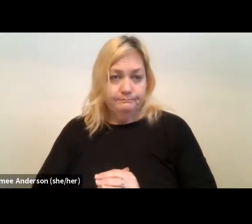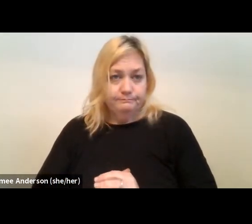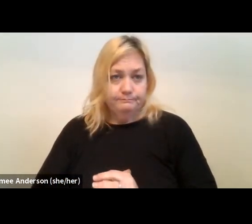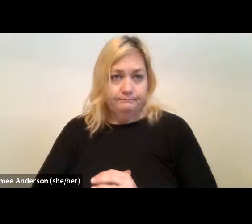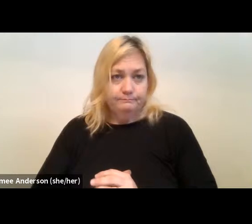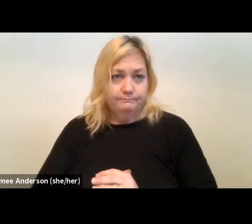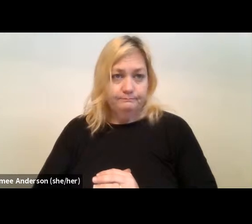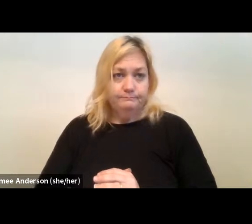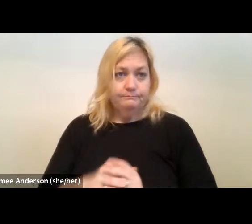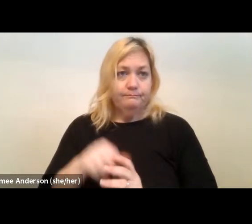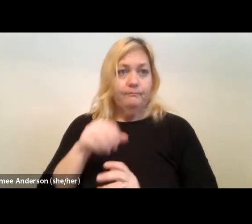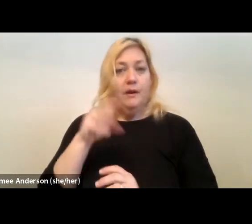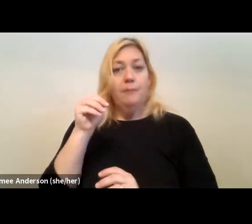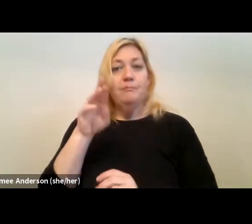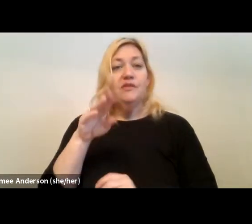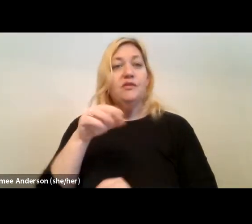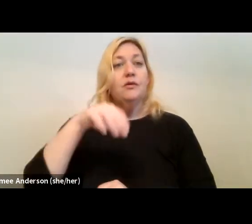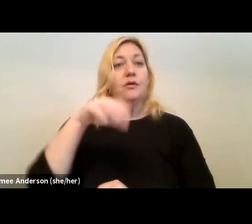Mr. Glazer.